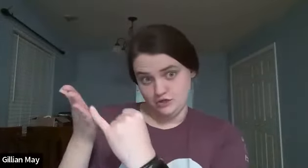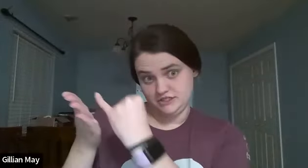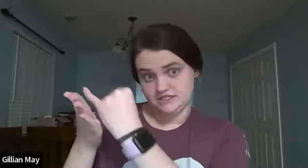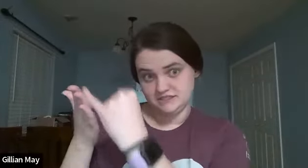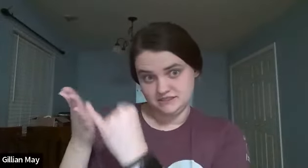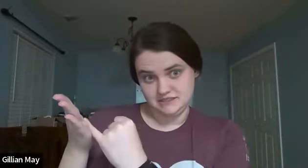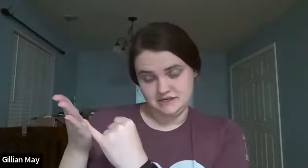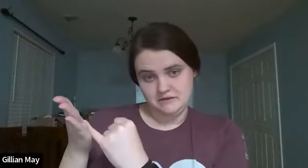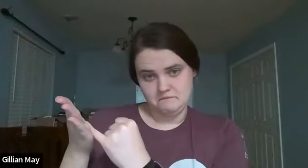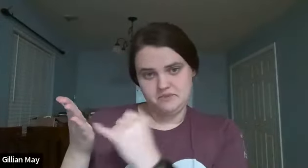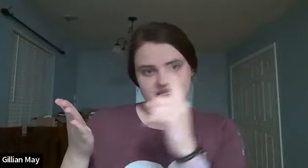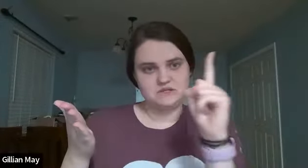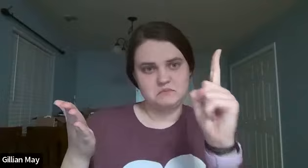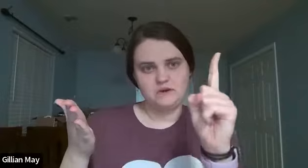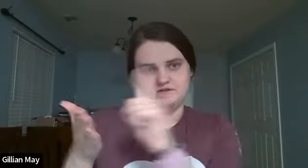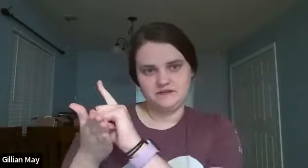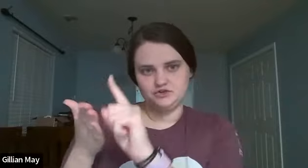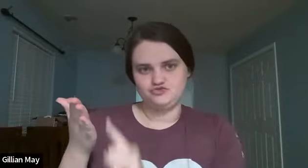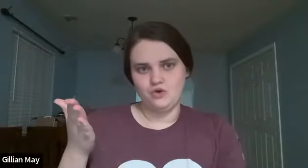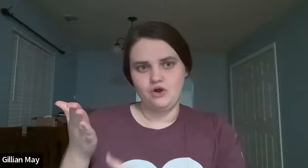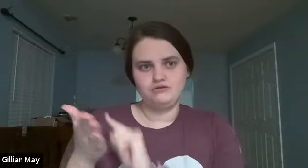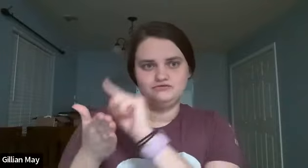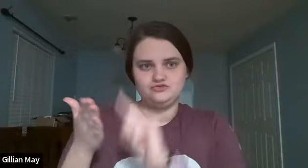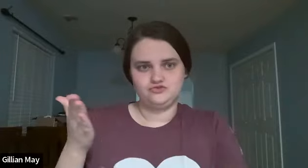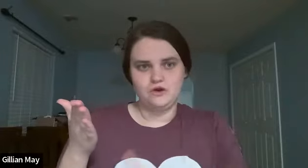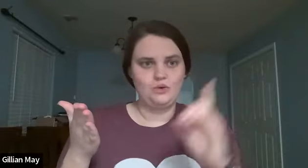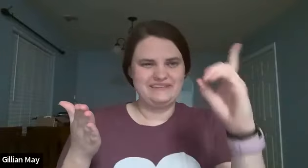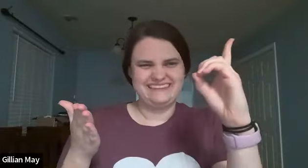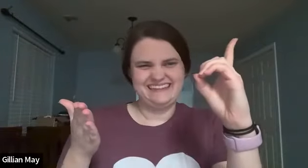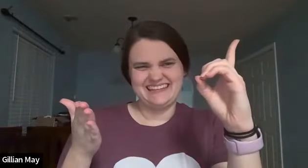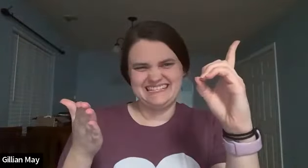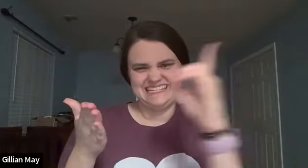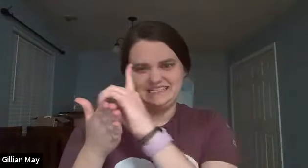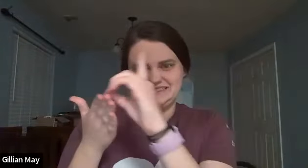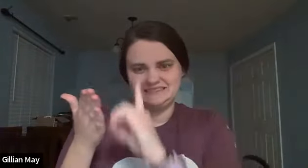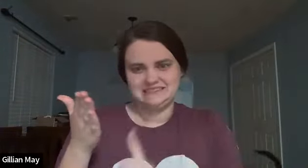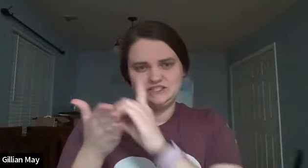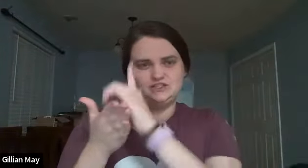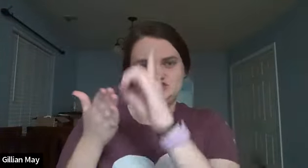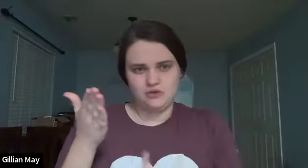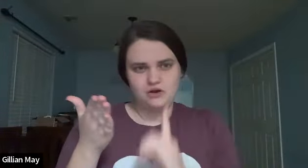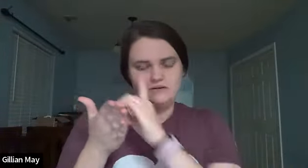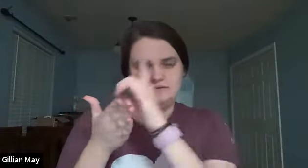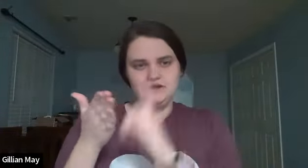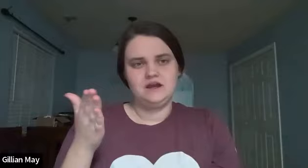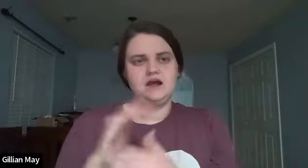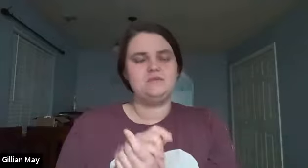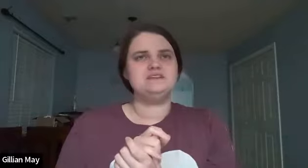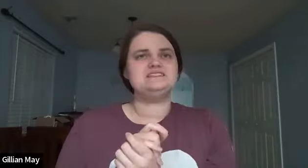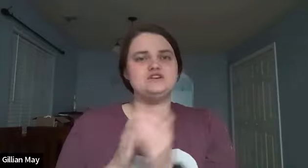art, but it's with a pointer finger. Draw, or if it's like that D, draw. This is also